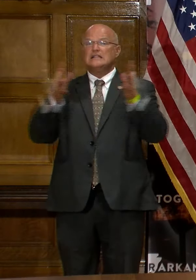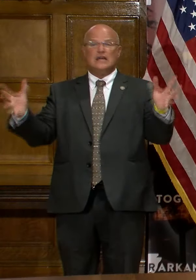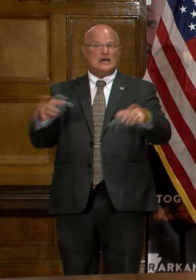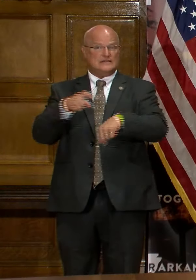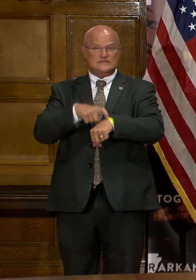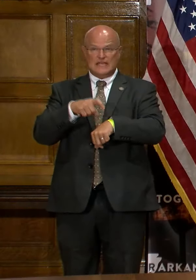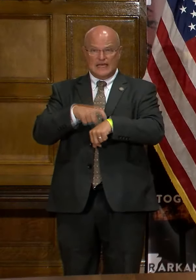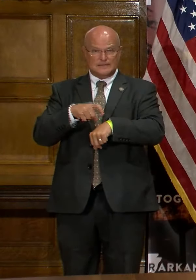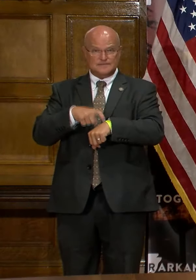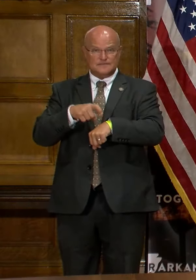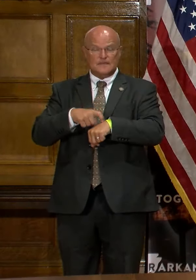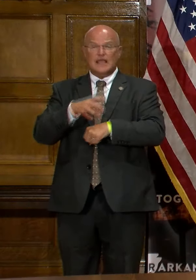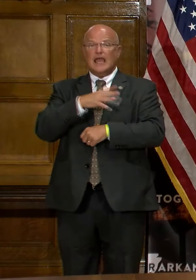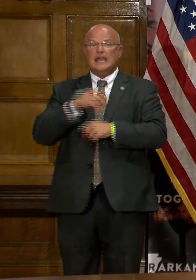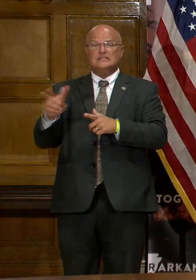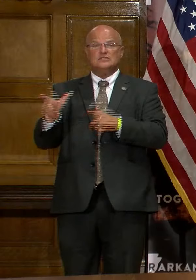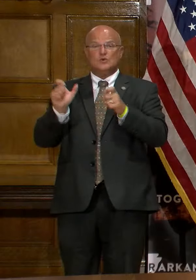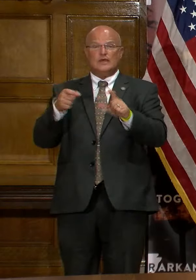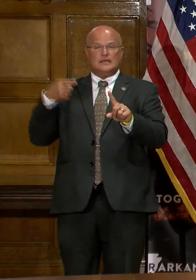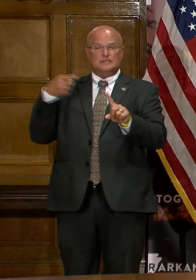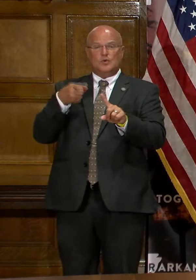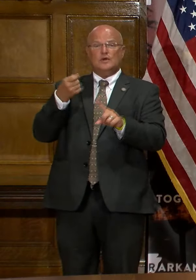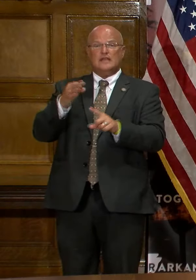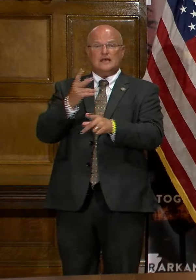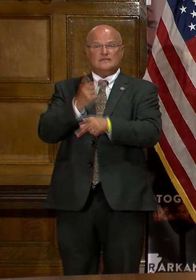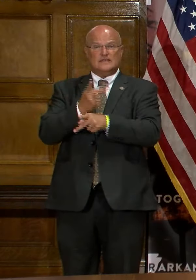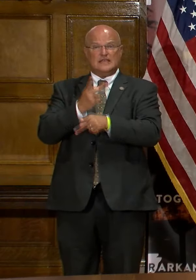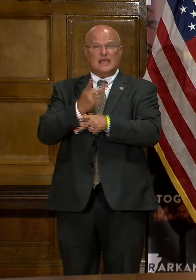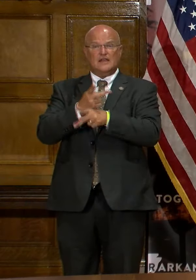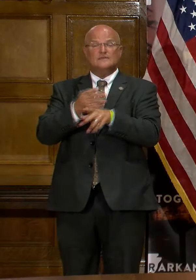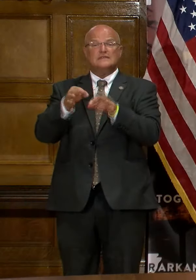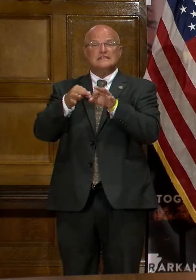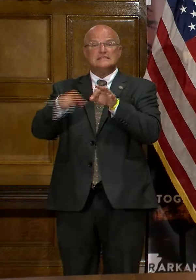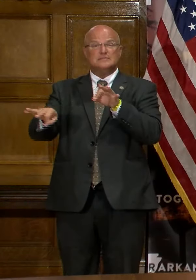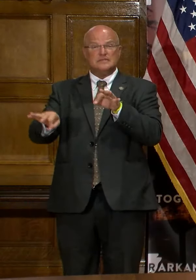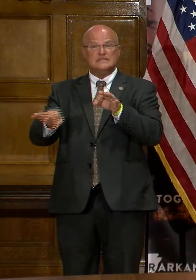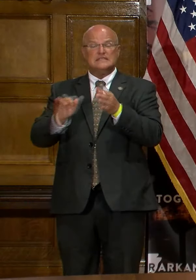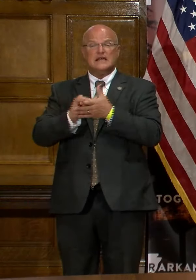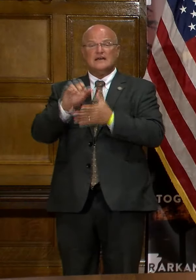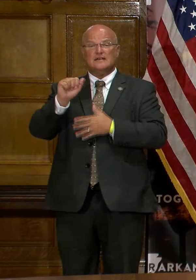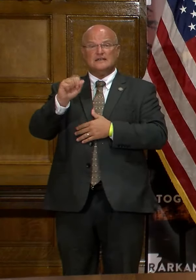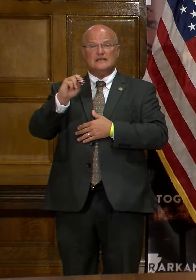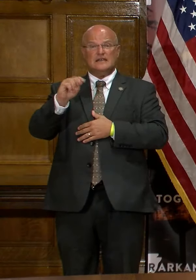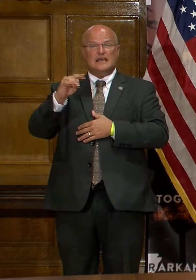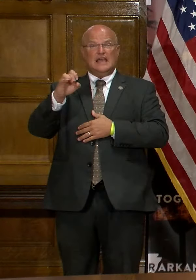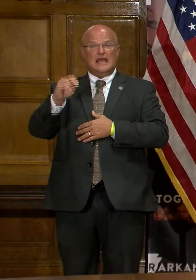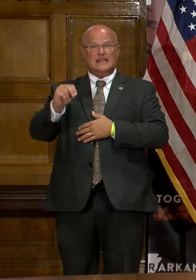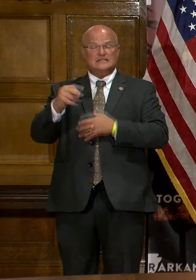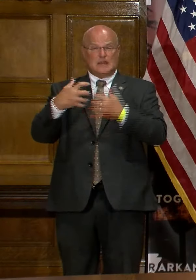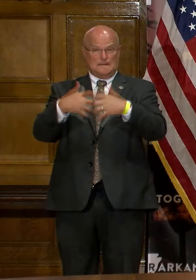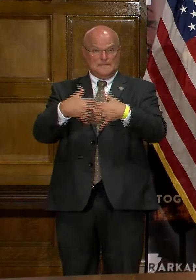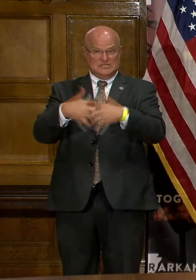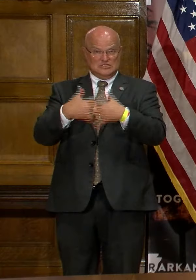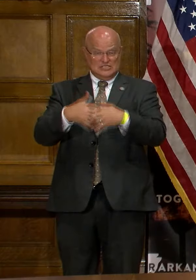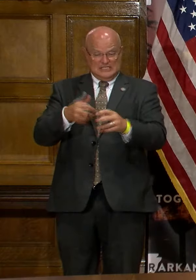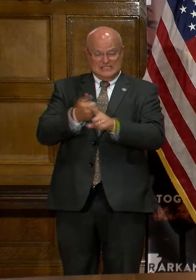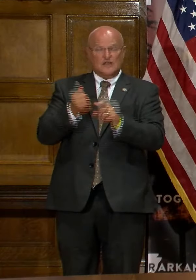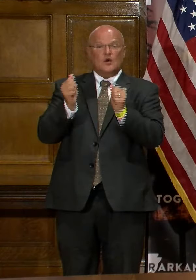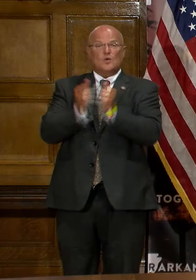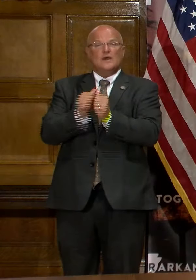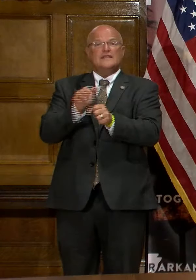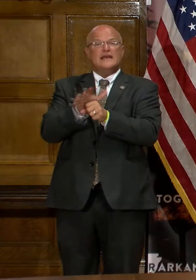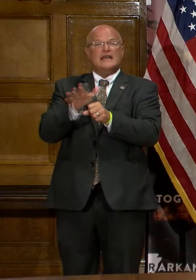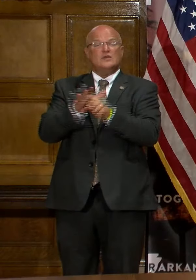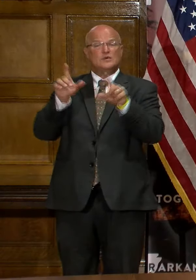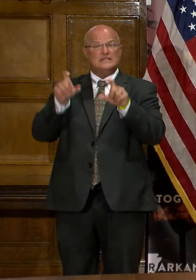time, and it is quick point of care. And so the simplicity of the antigen machine with the